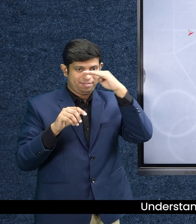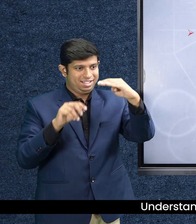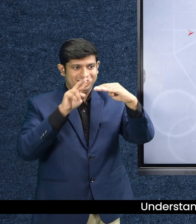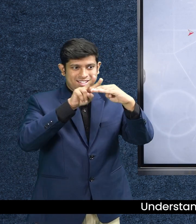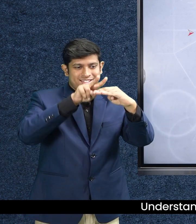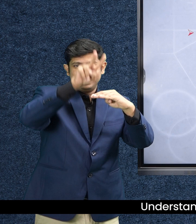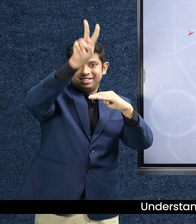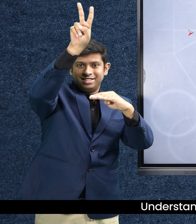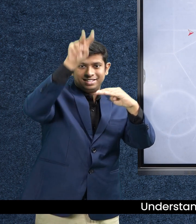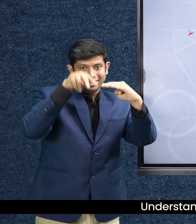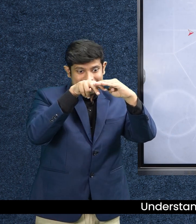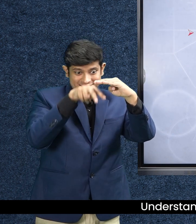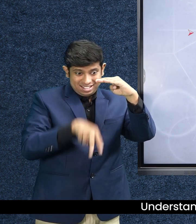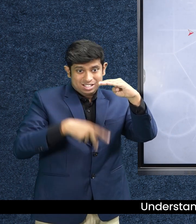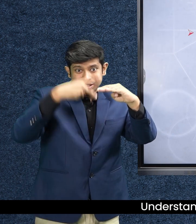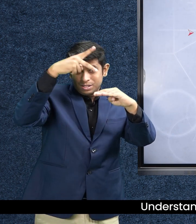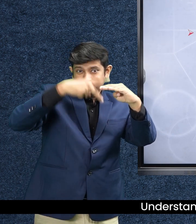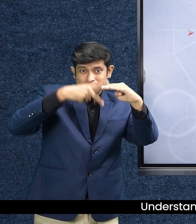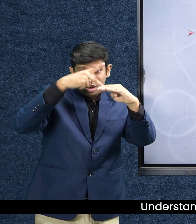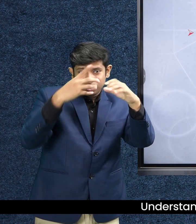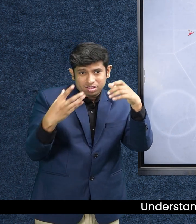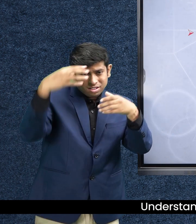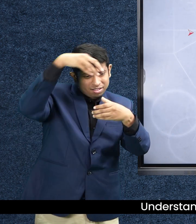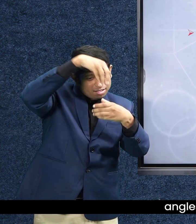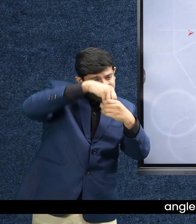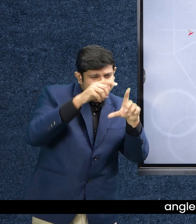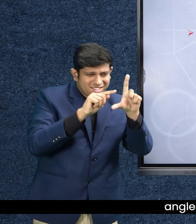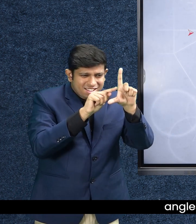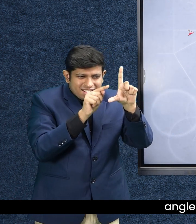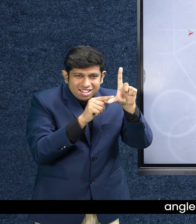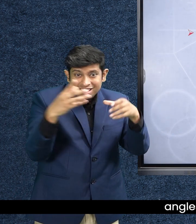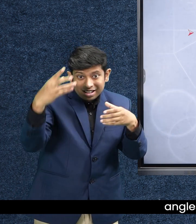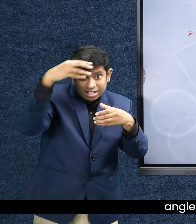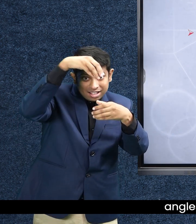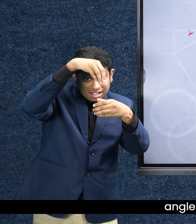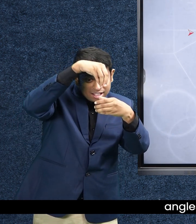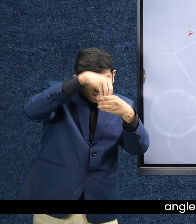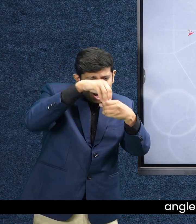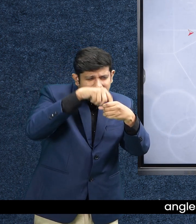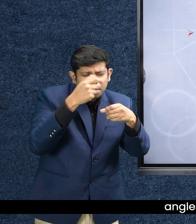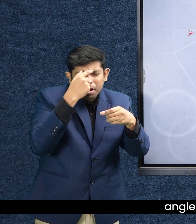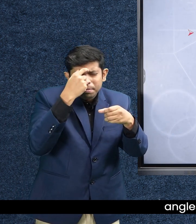understand how to solve problems involving angles of elevation and depression.